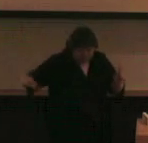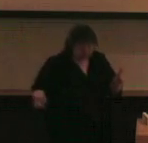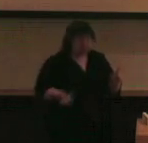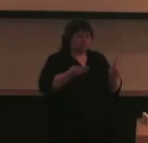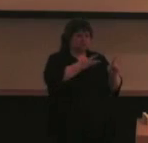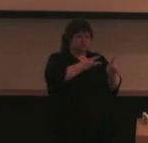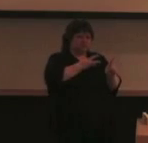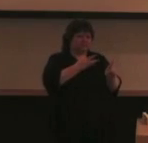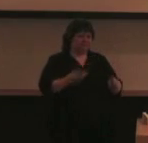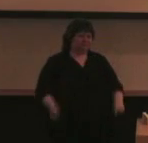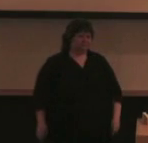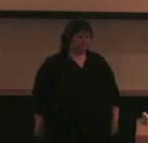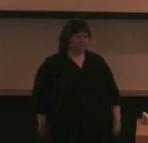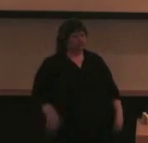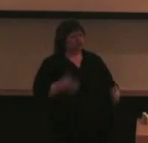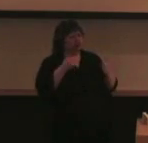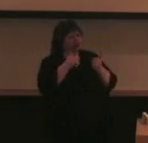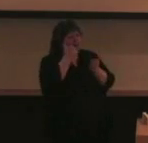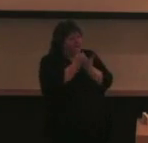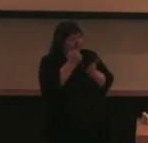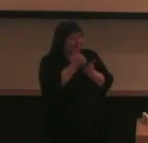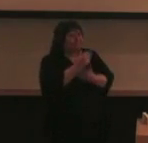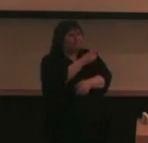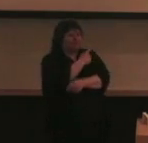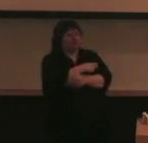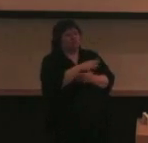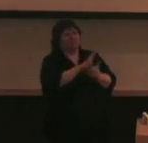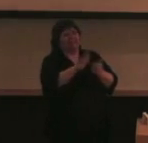So we're trying to help them wash their blood.